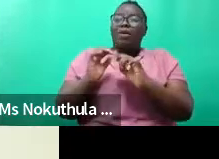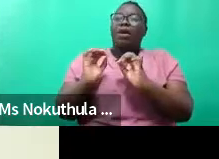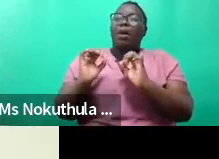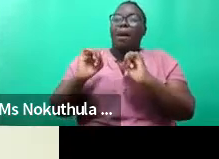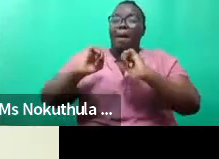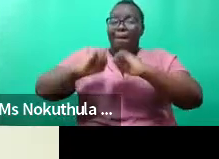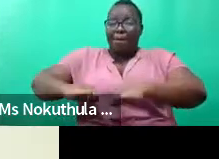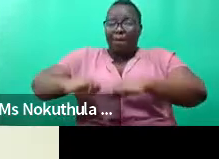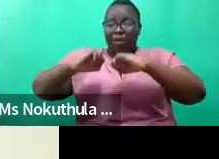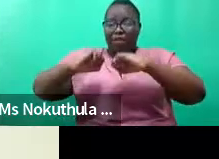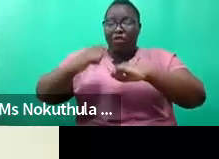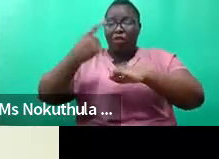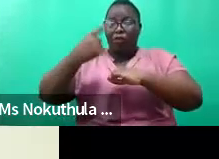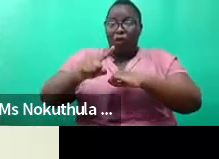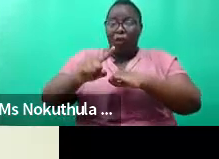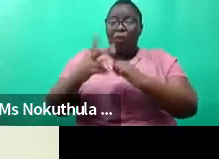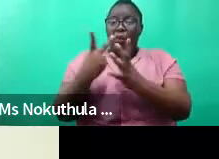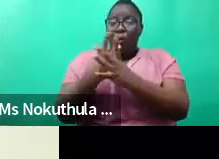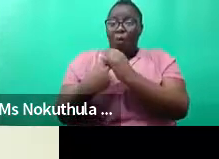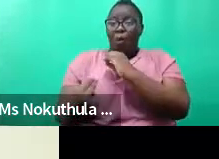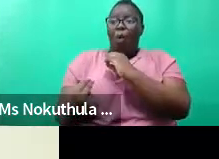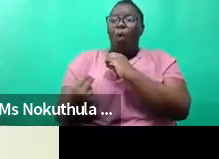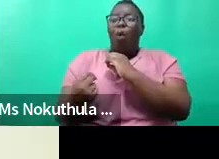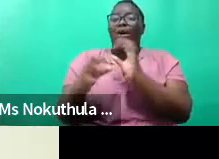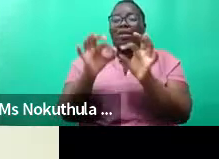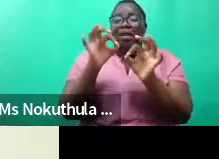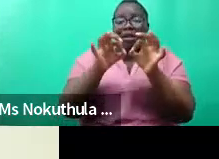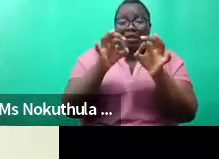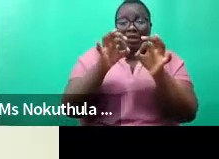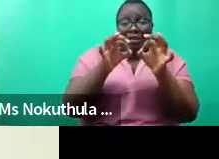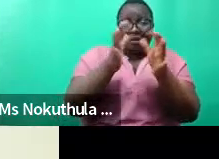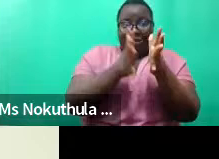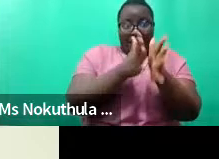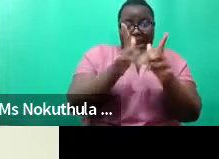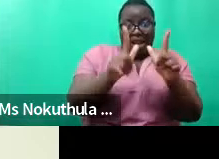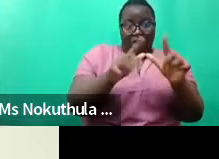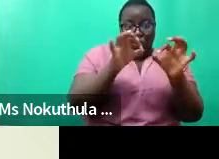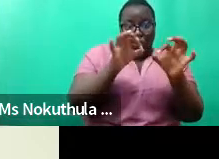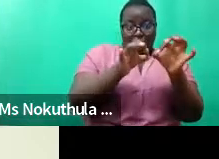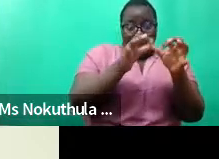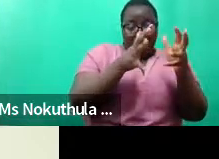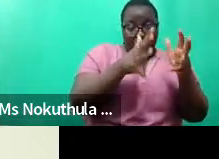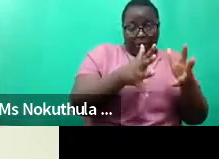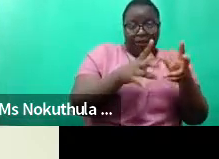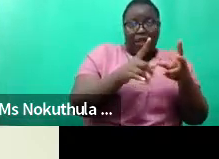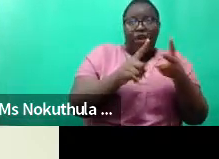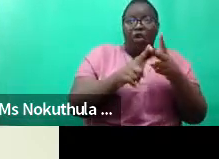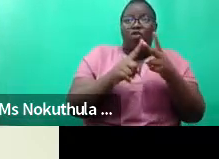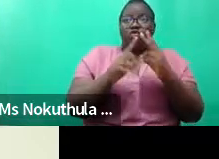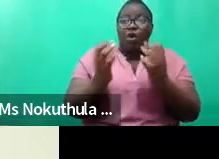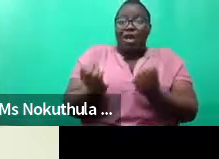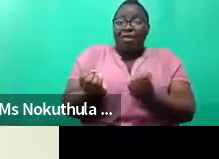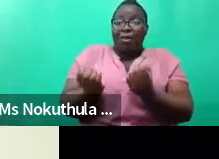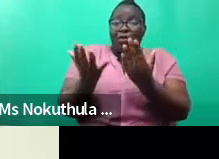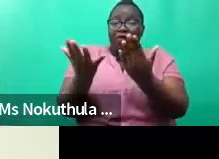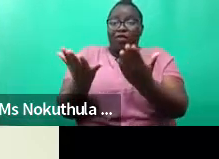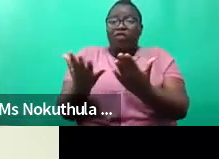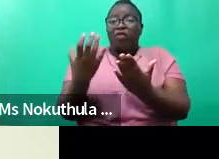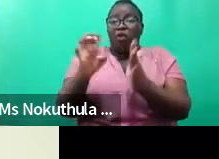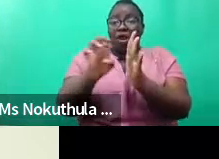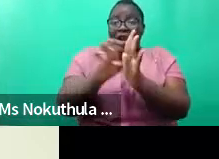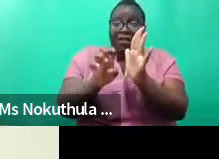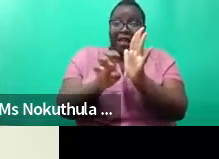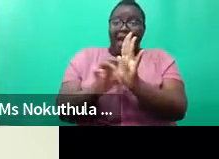interpreter. It was a provision of the ethical